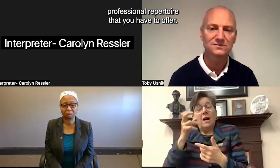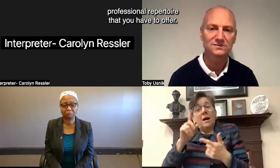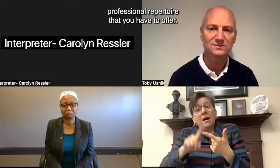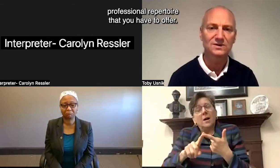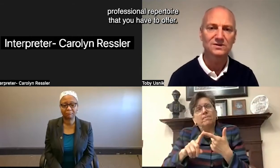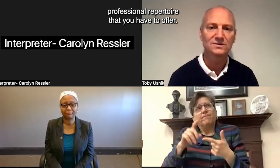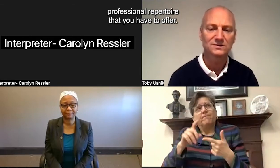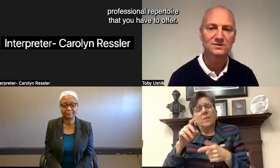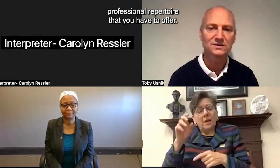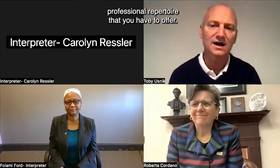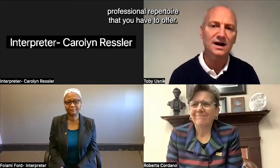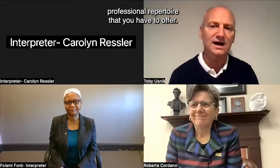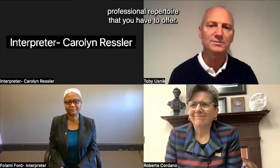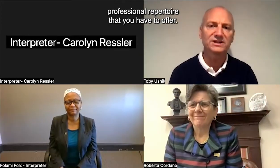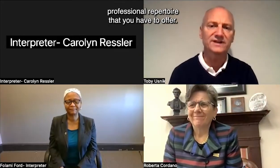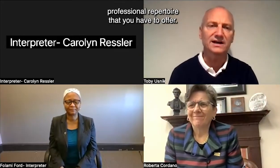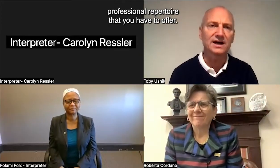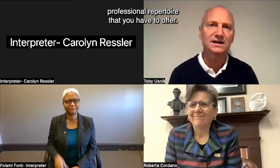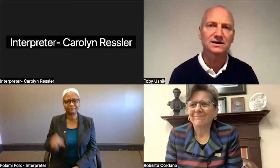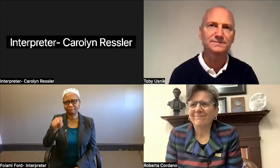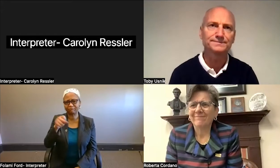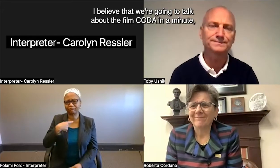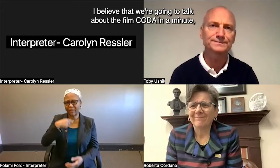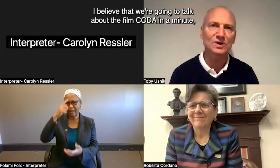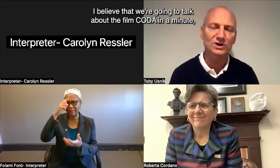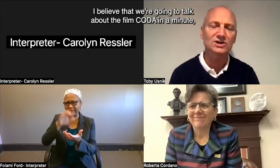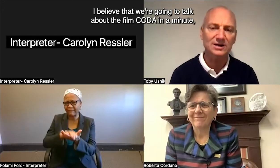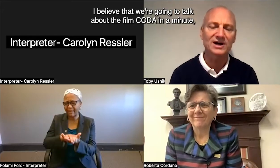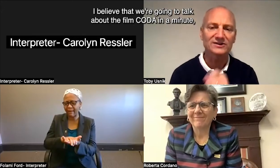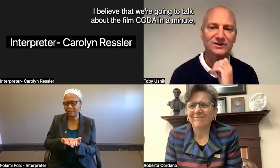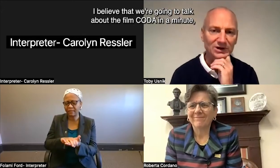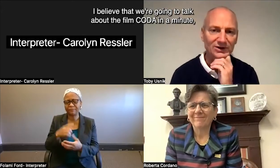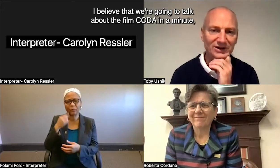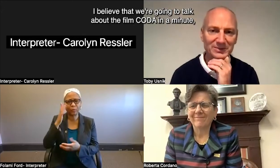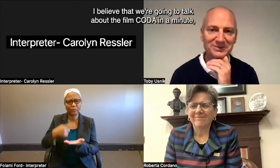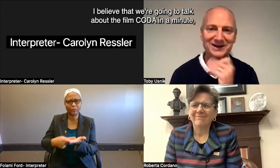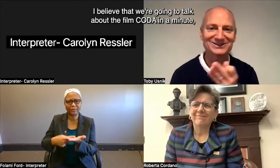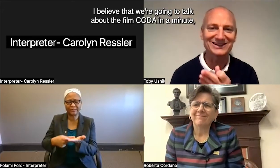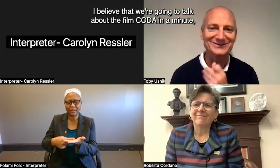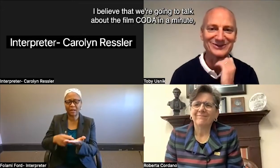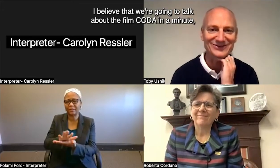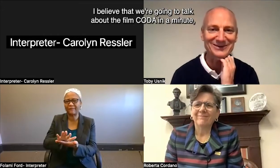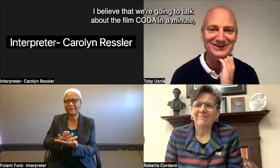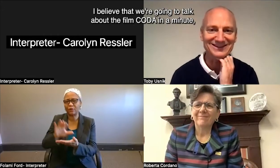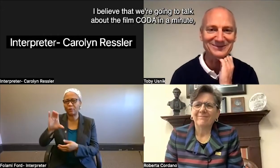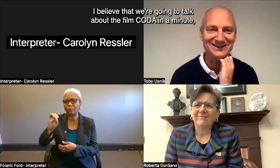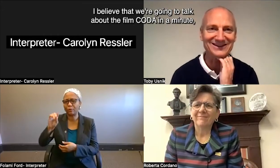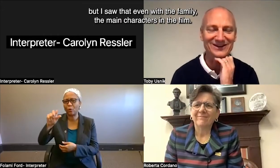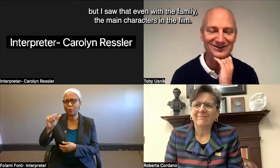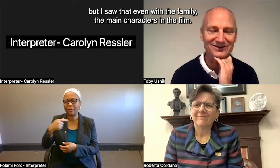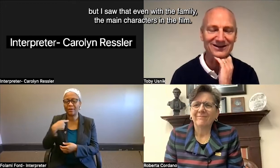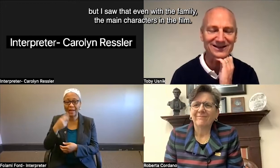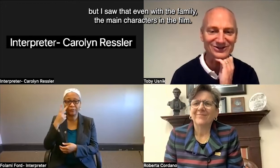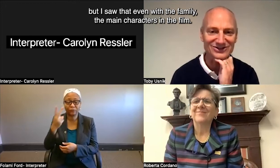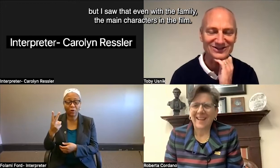that you have to offer. I believe that. We're going to talk about the film CODA in a minute, but I saw that even with the family, the main